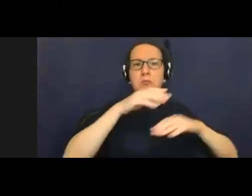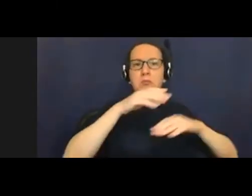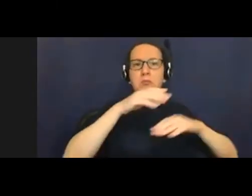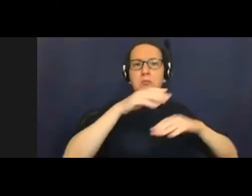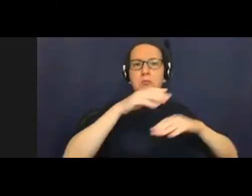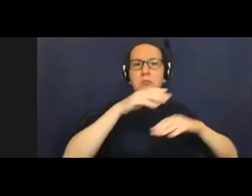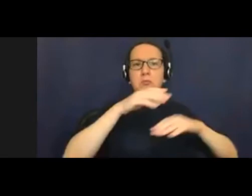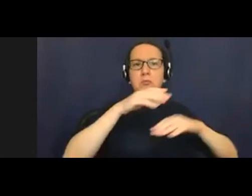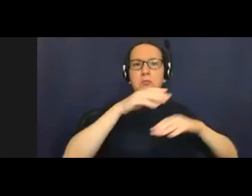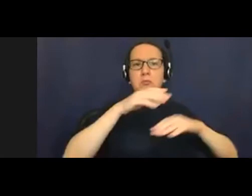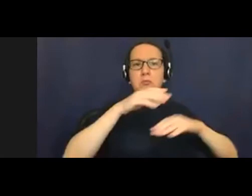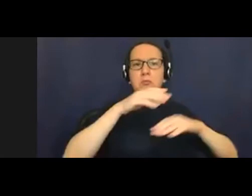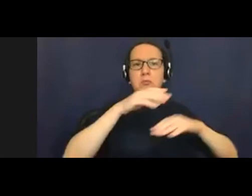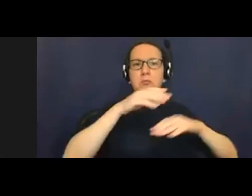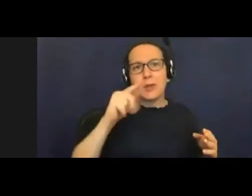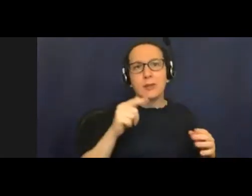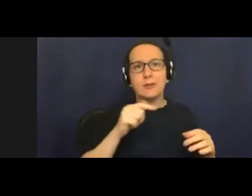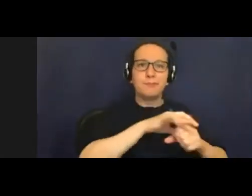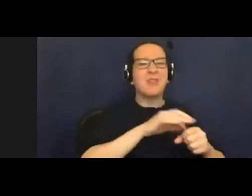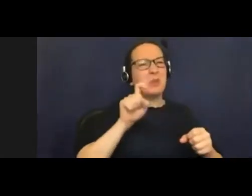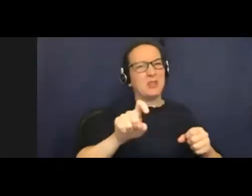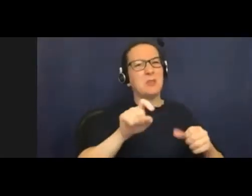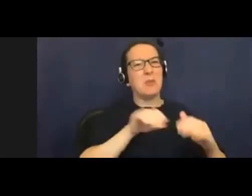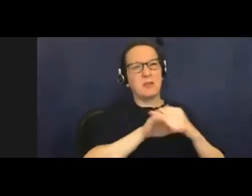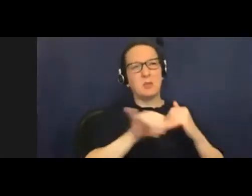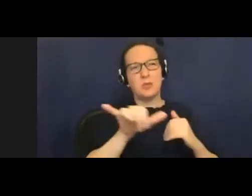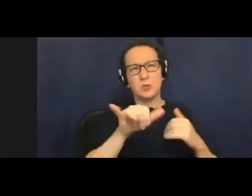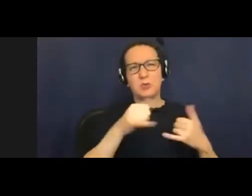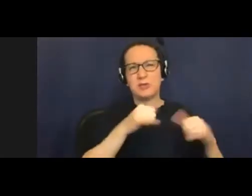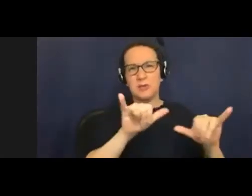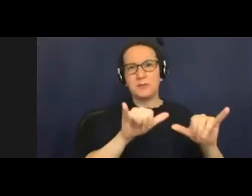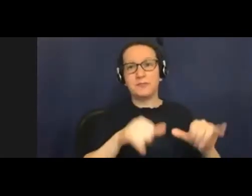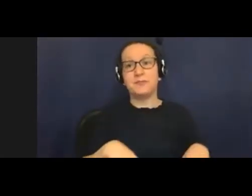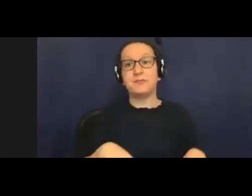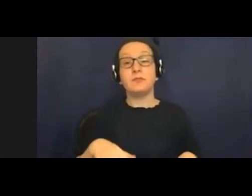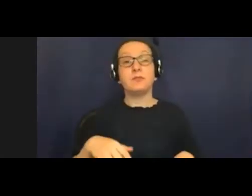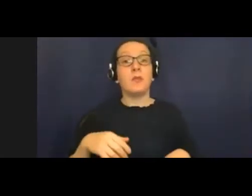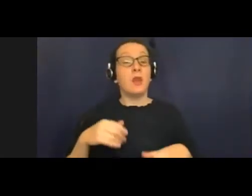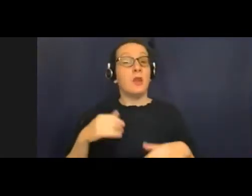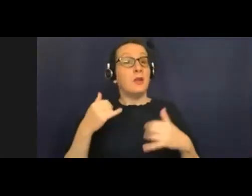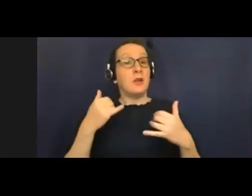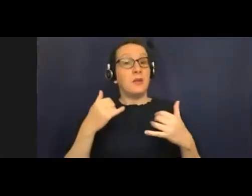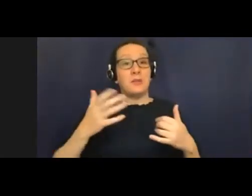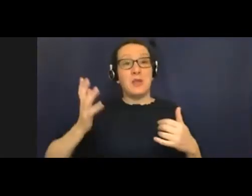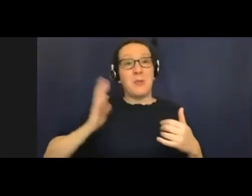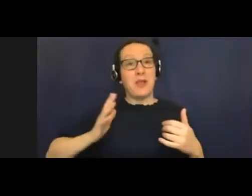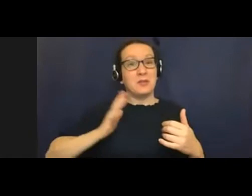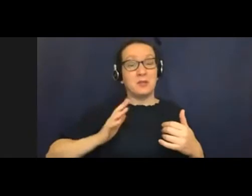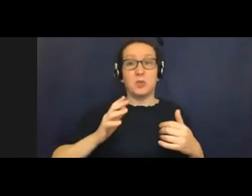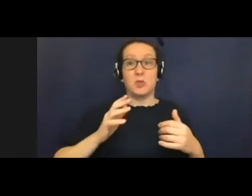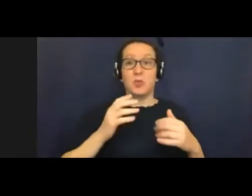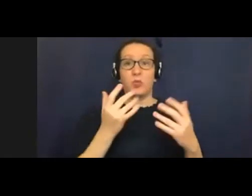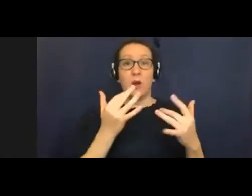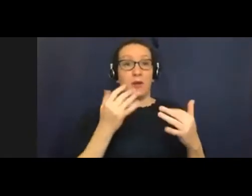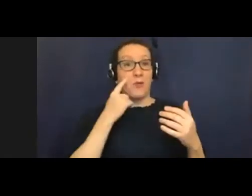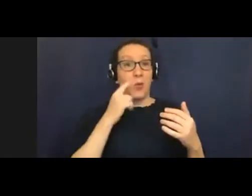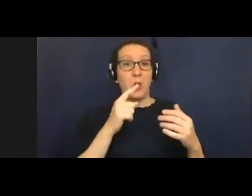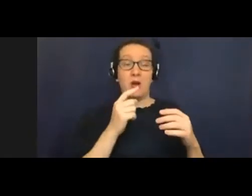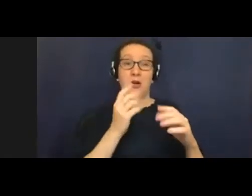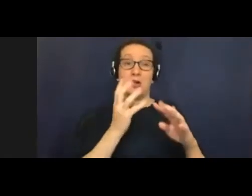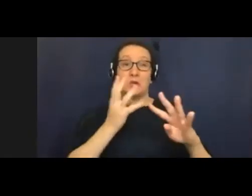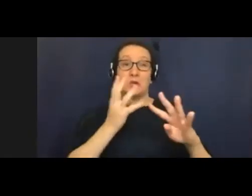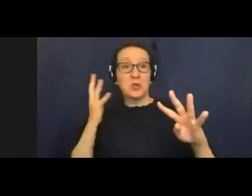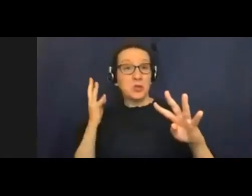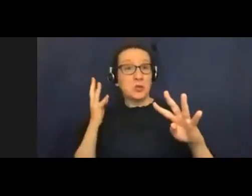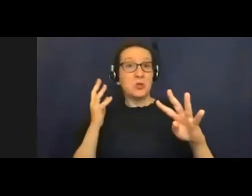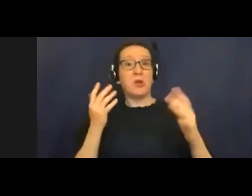earlier, like inaccessible public transportation or waiting in a queue, worrying about the inaccessibility of the polling station,